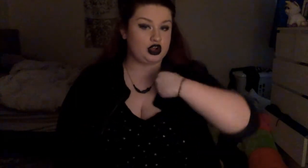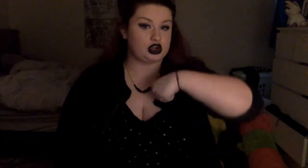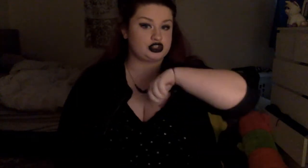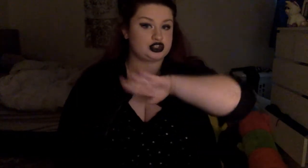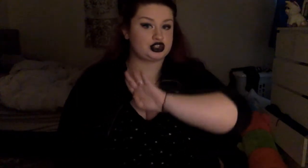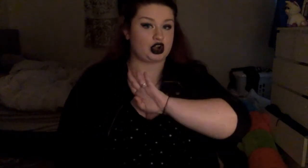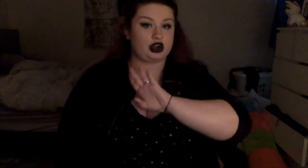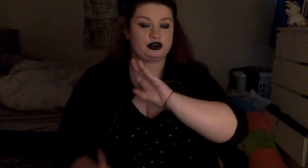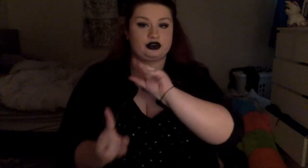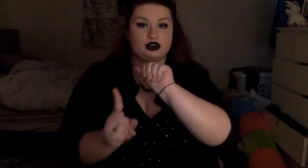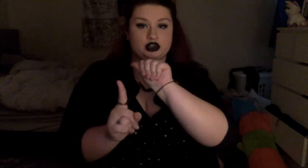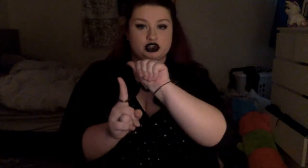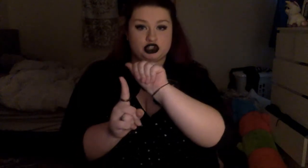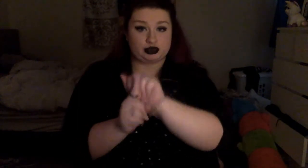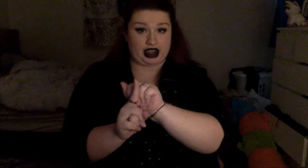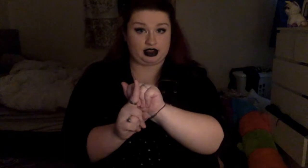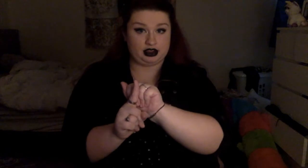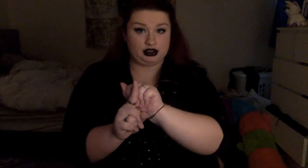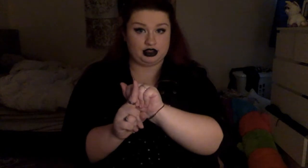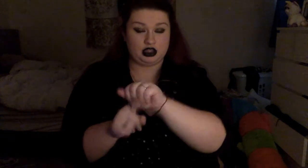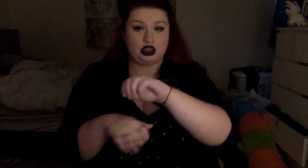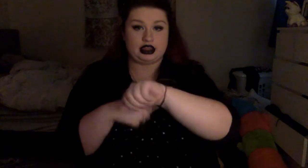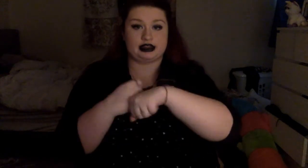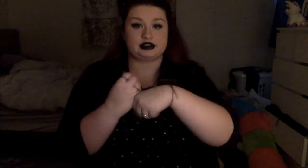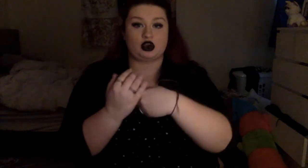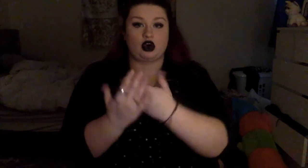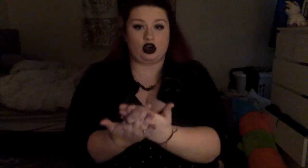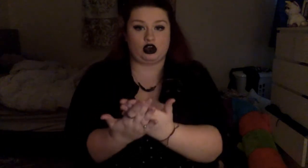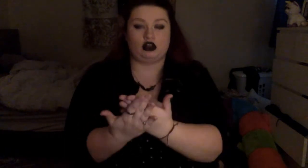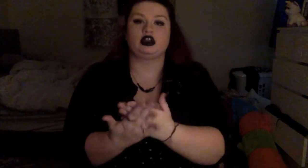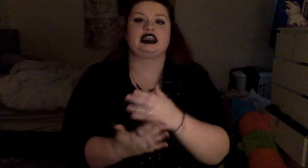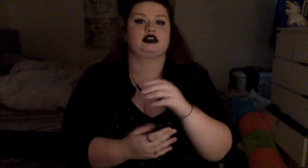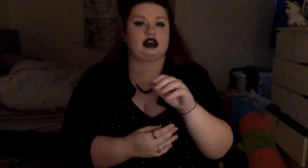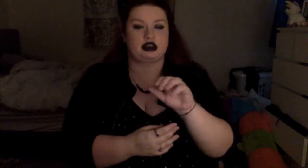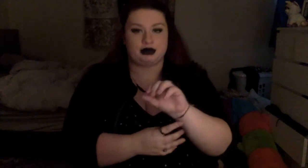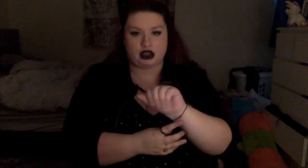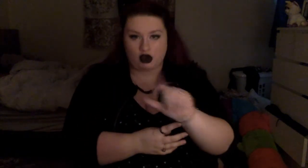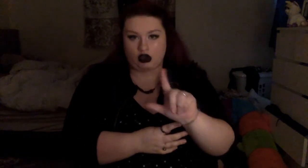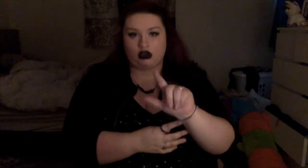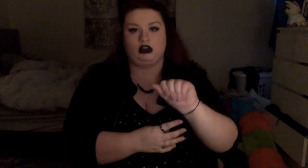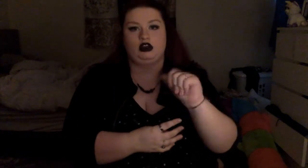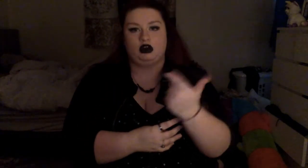a scarf trick. It's all, again, that can be all